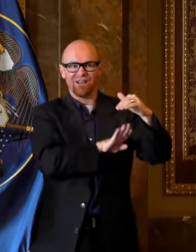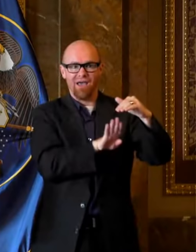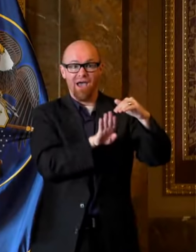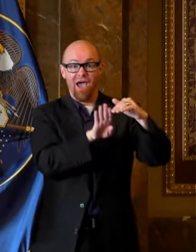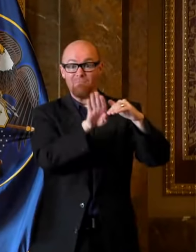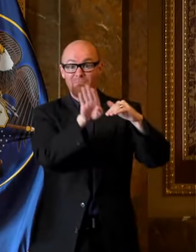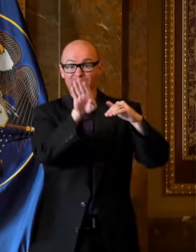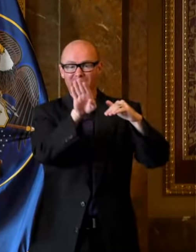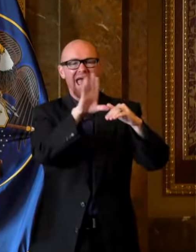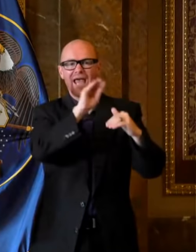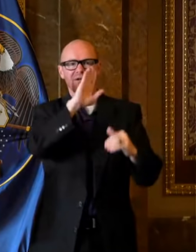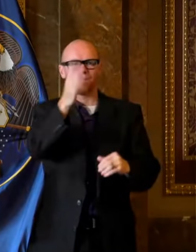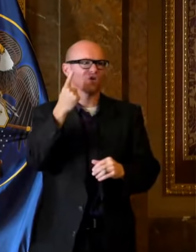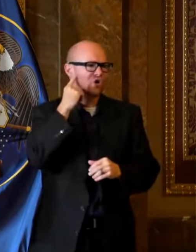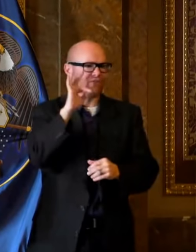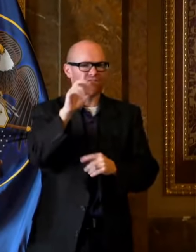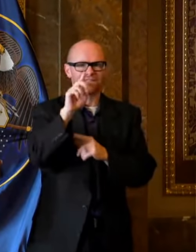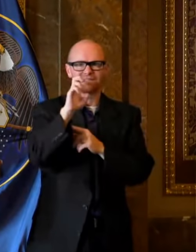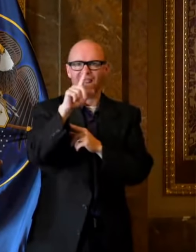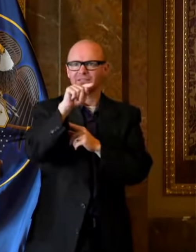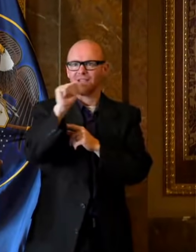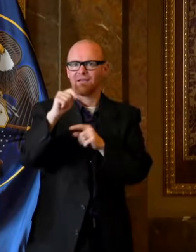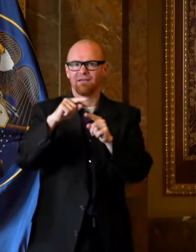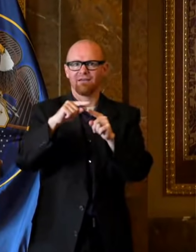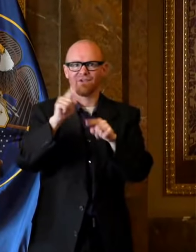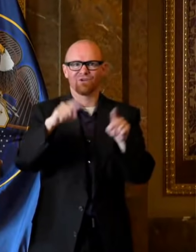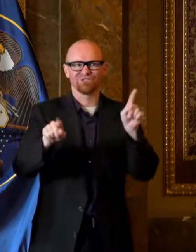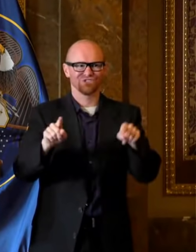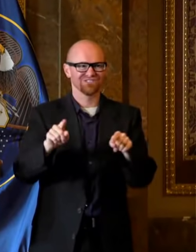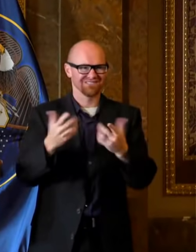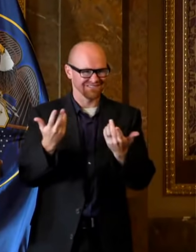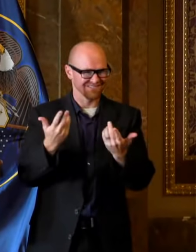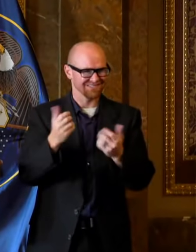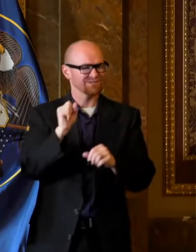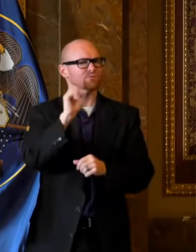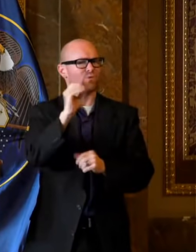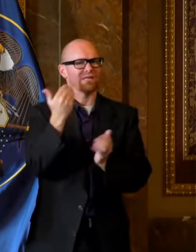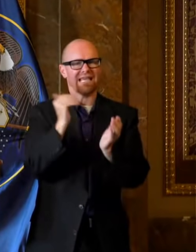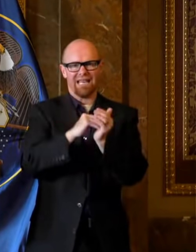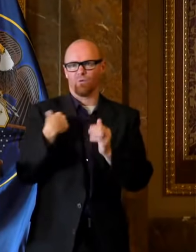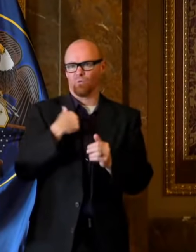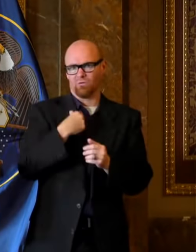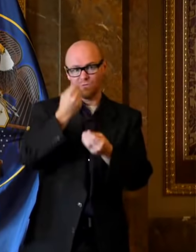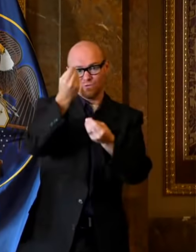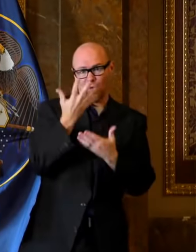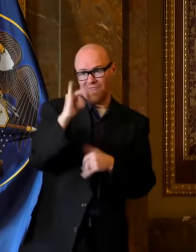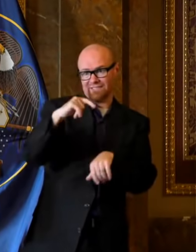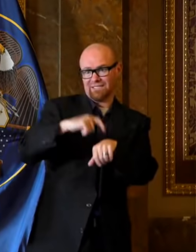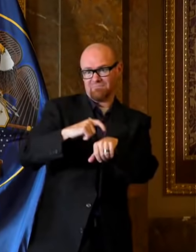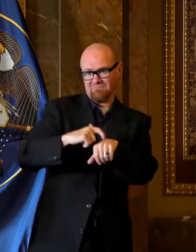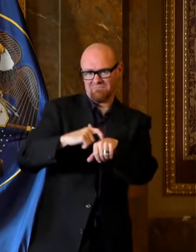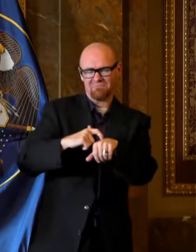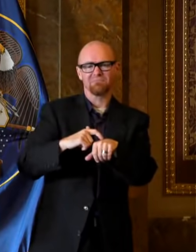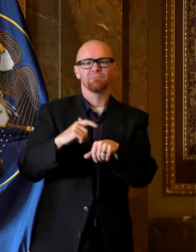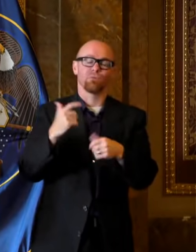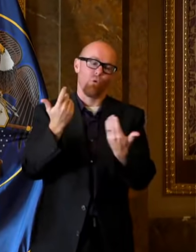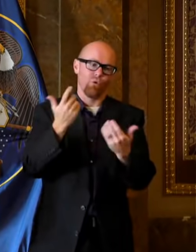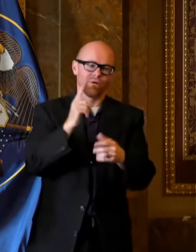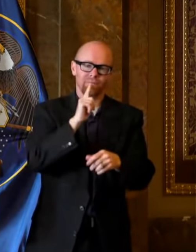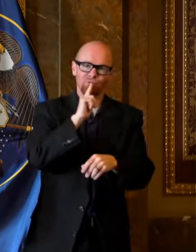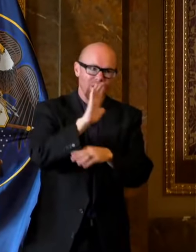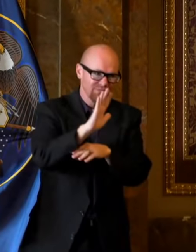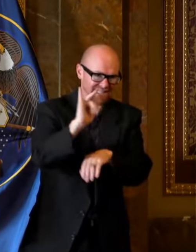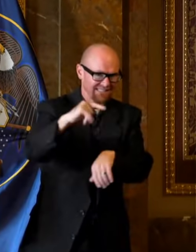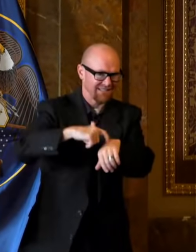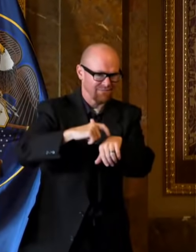variant wasn't a thing. And so we were told at the time, we were assured at the time, we were promised at the time, and